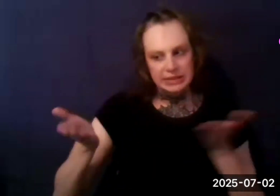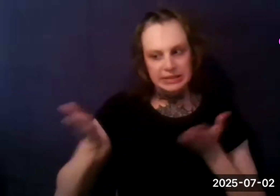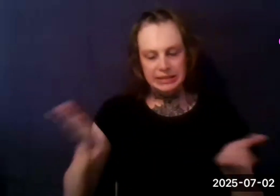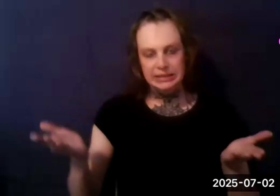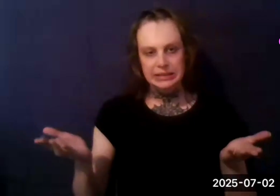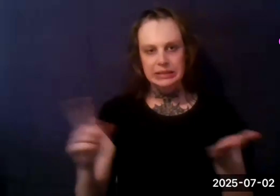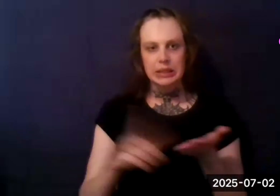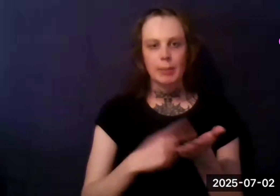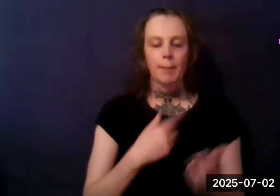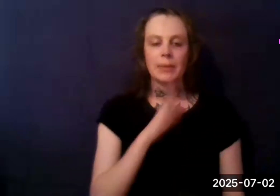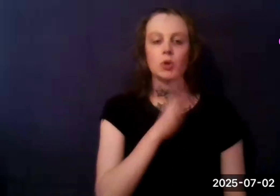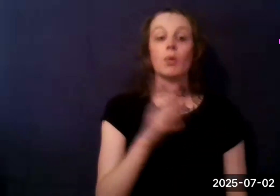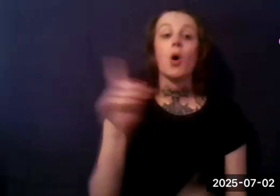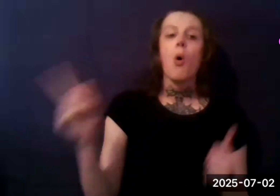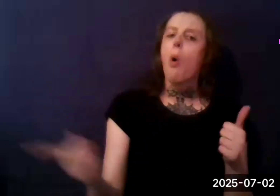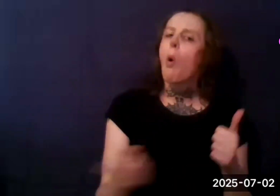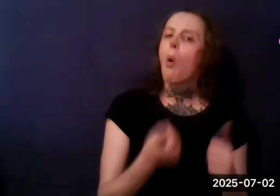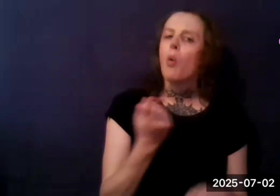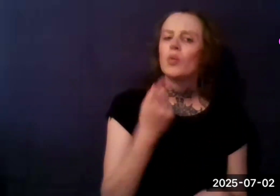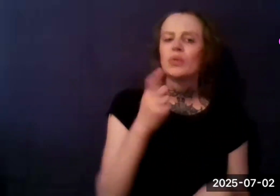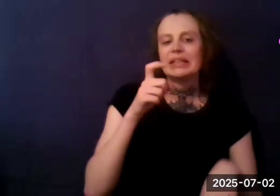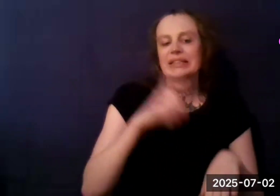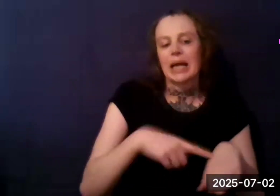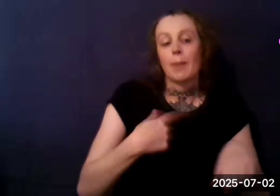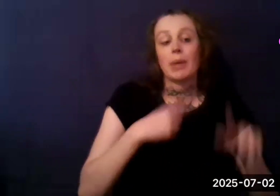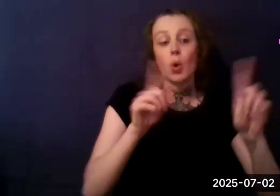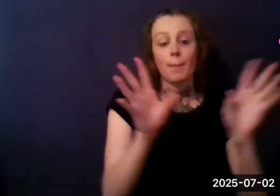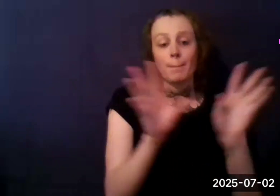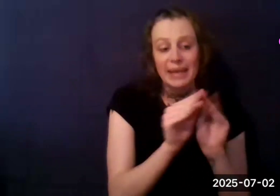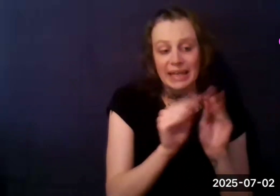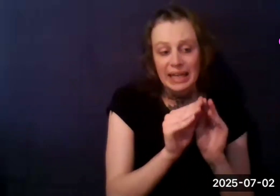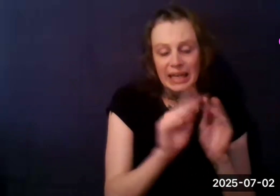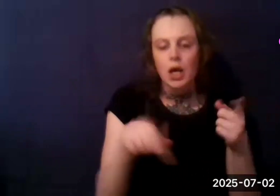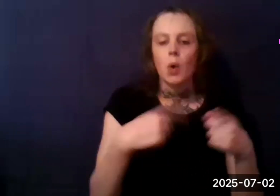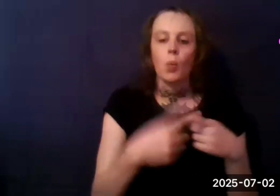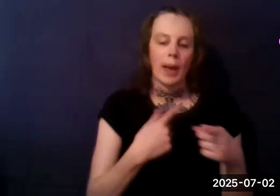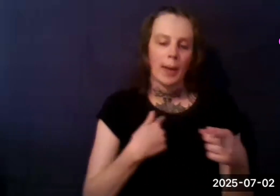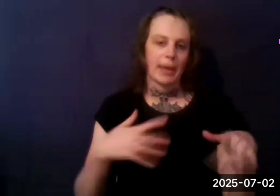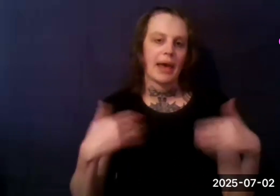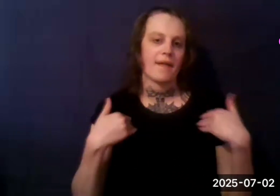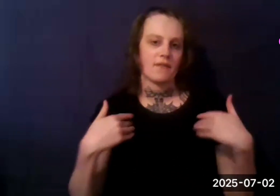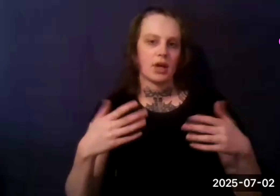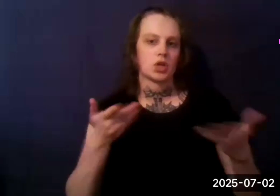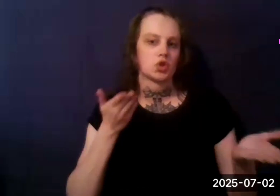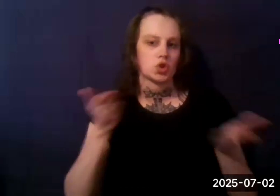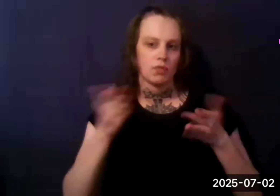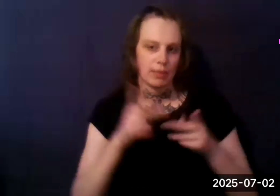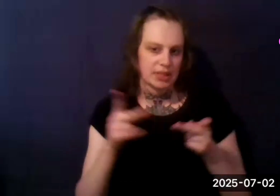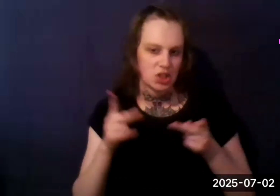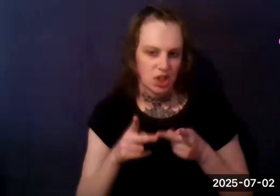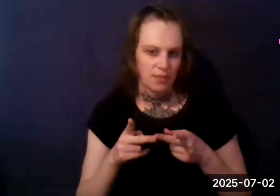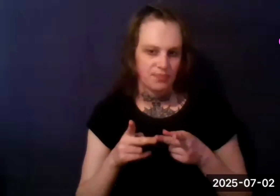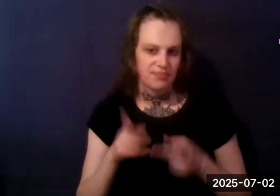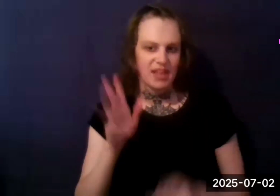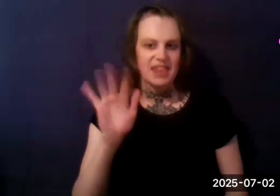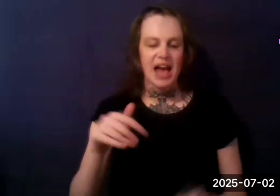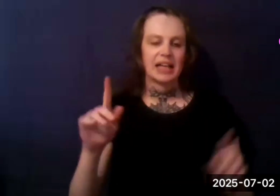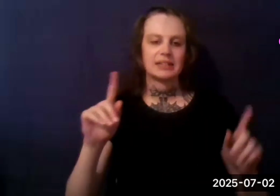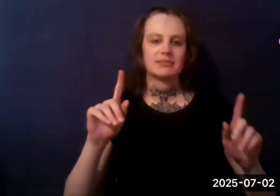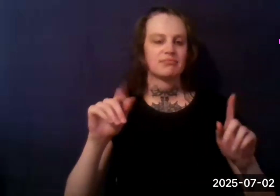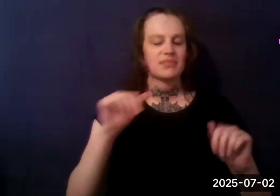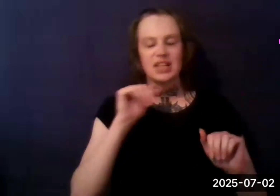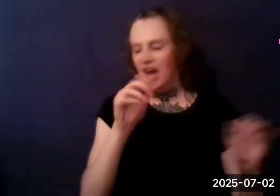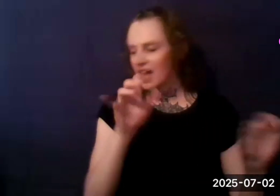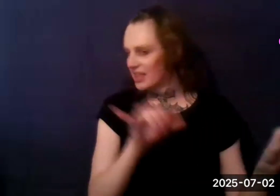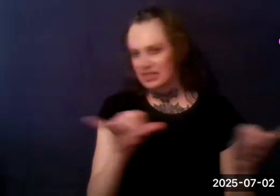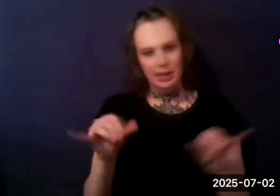I'm making are service committee meetings. And like I've always been aware like that's not the same as having a home group or going to an actual meeting